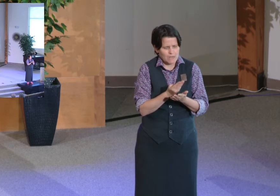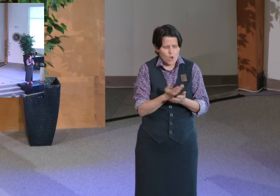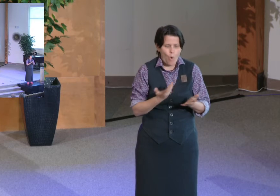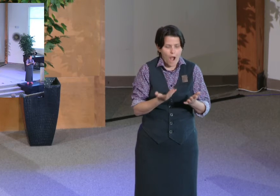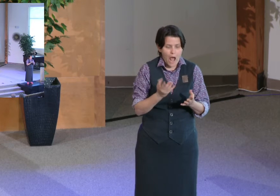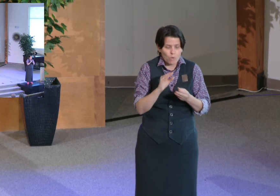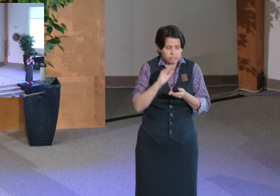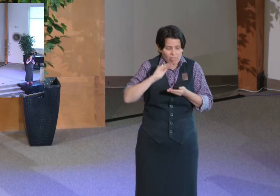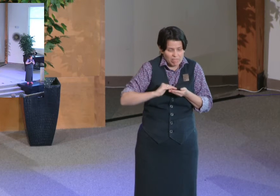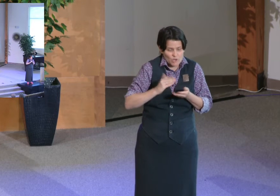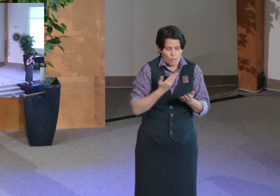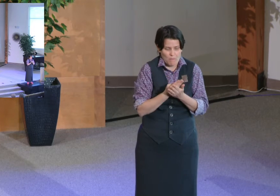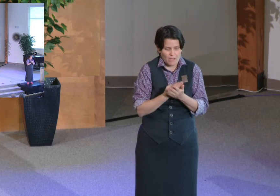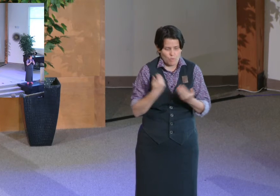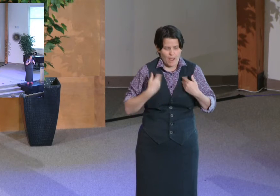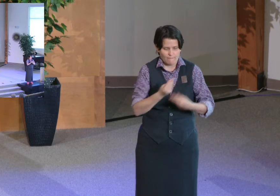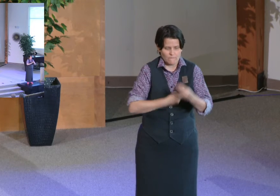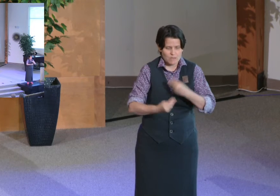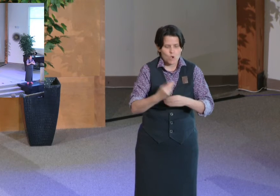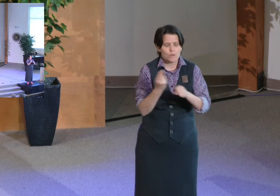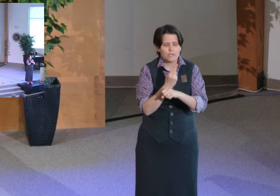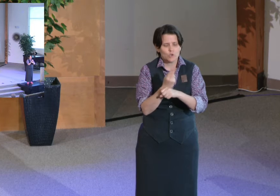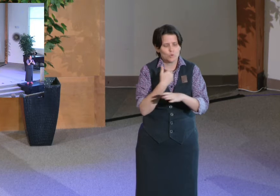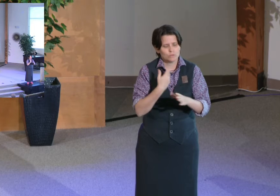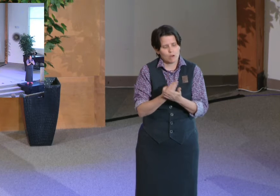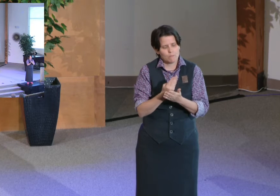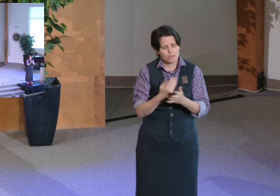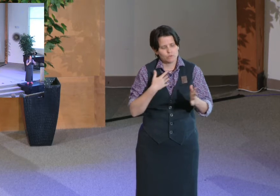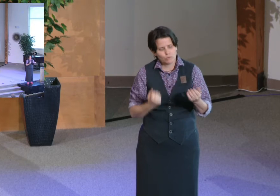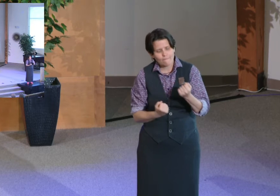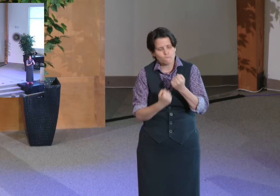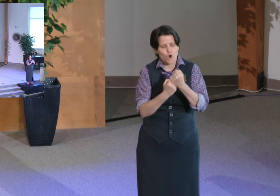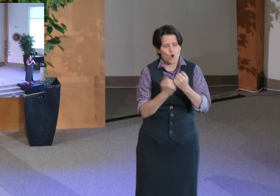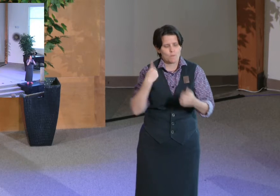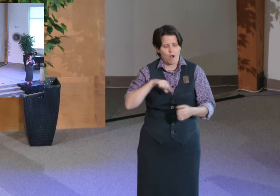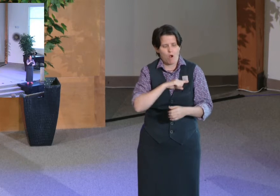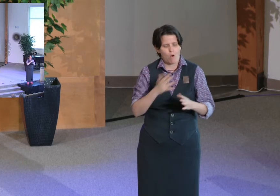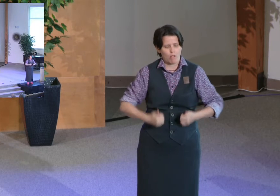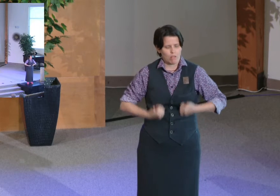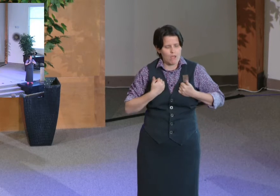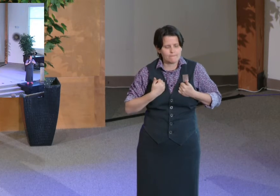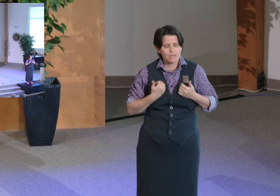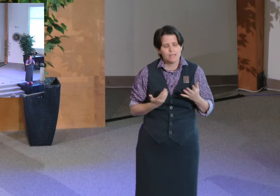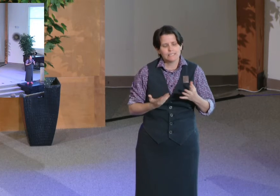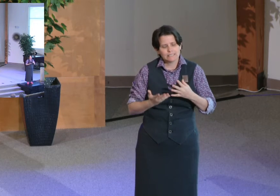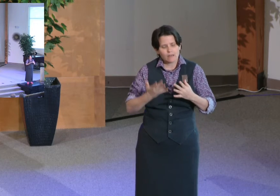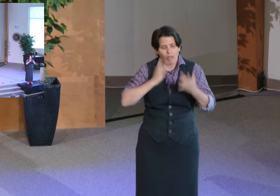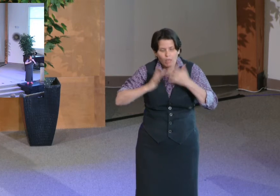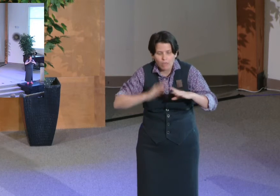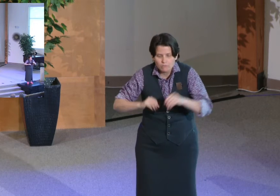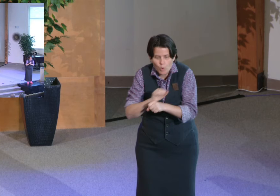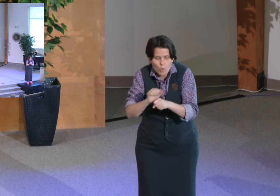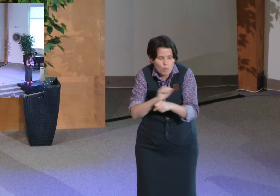life instead of scrambling for more and obsessing about the movement of money up or down in our lives. We